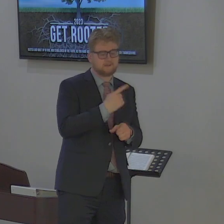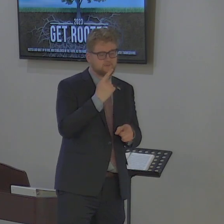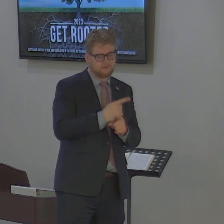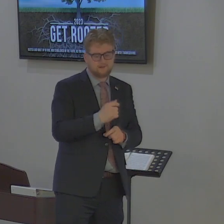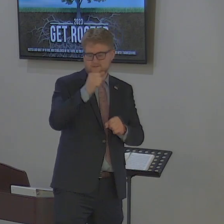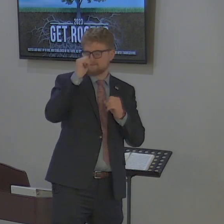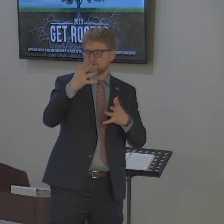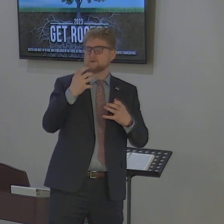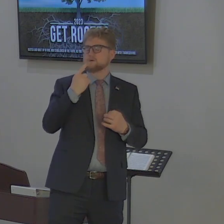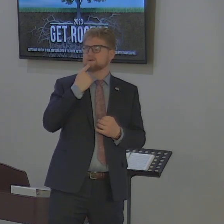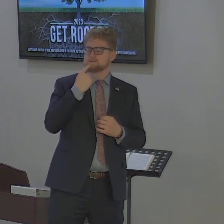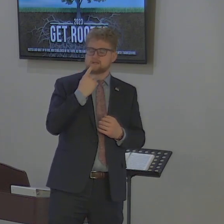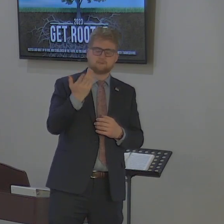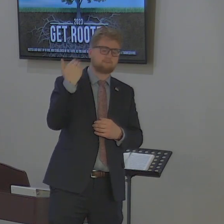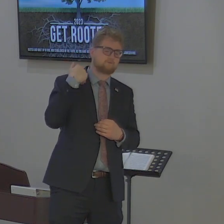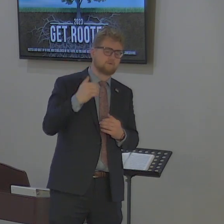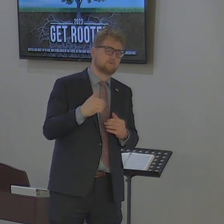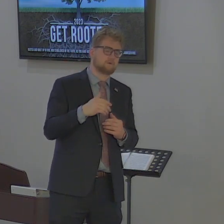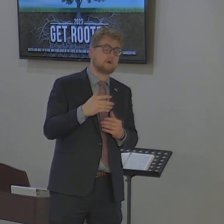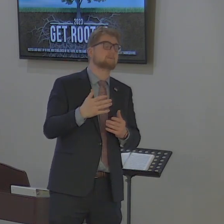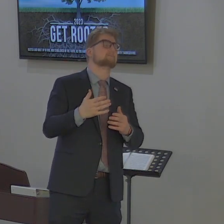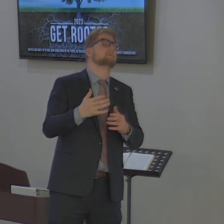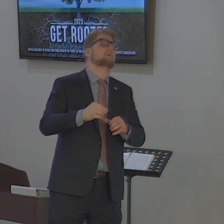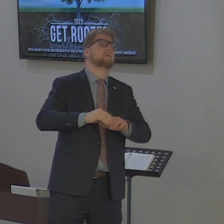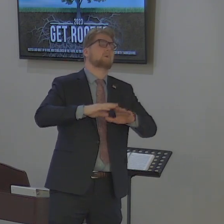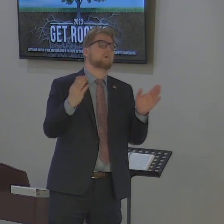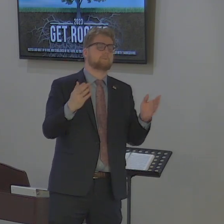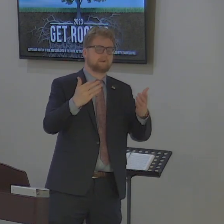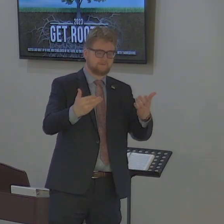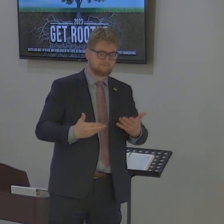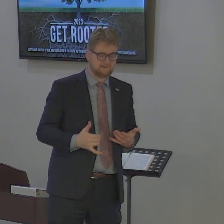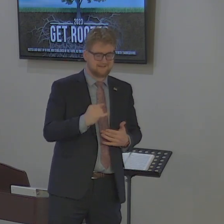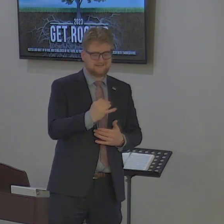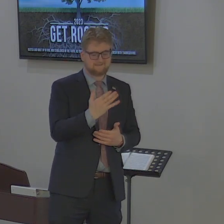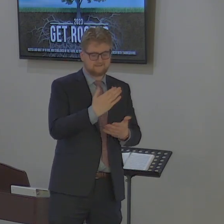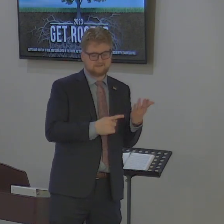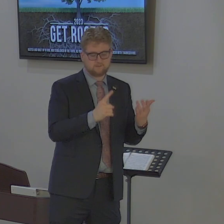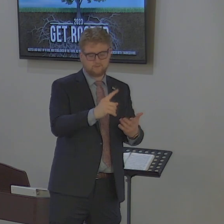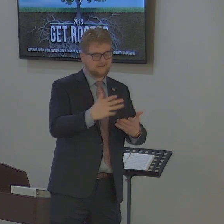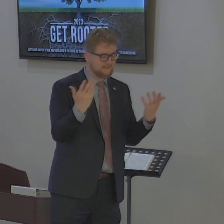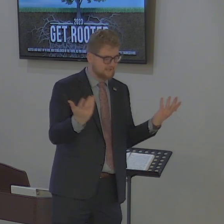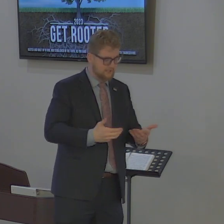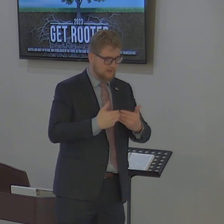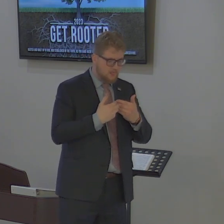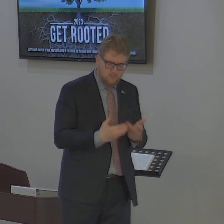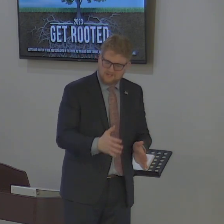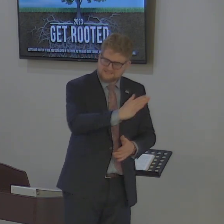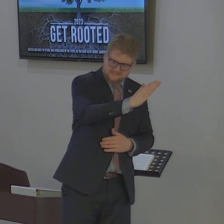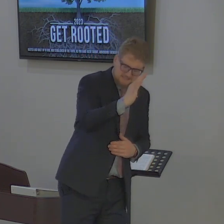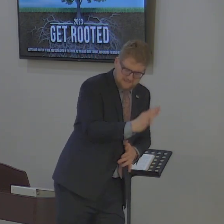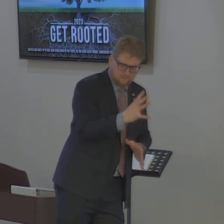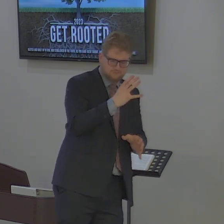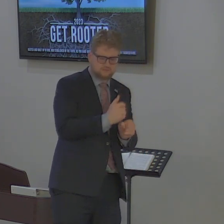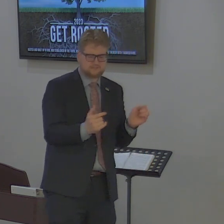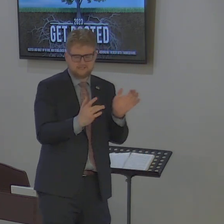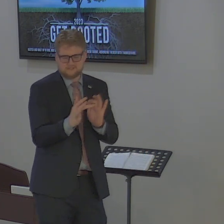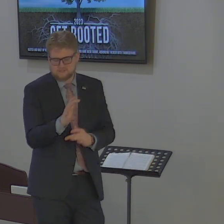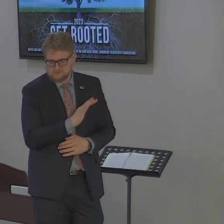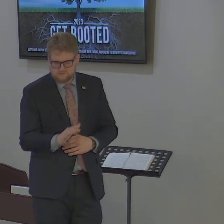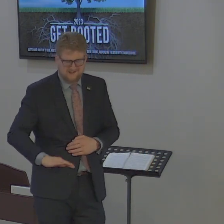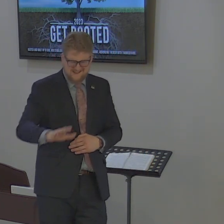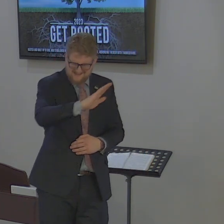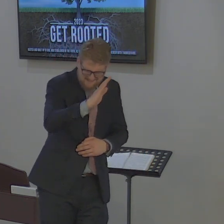this before we open the invitation as well. If somebody in here is lost, Lord, they've never trusted in Jesus Christ, they've never trusted in your